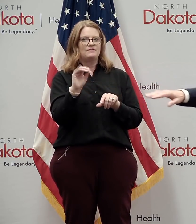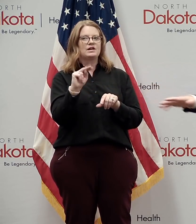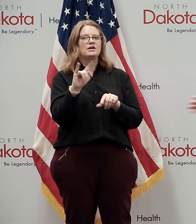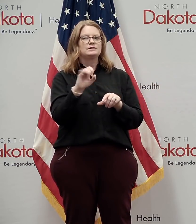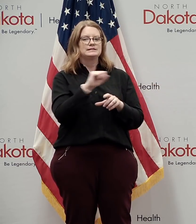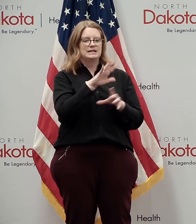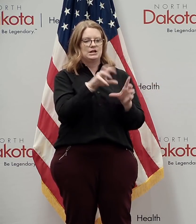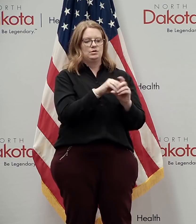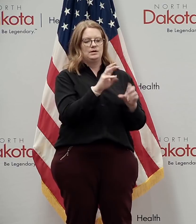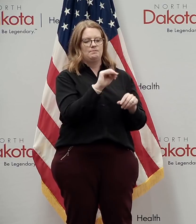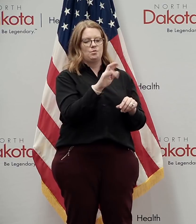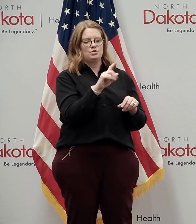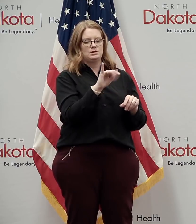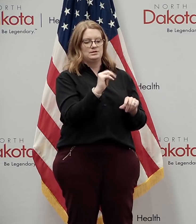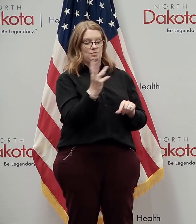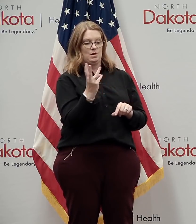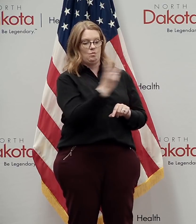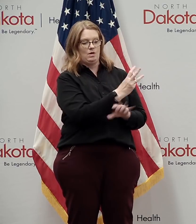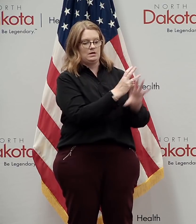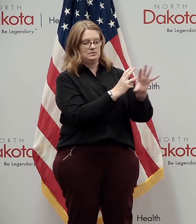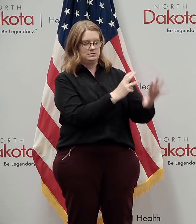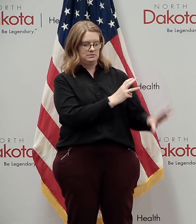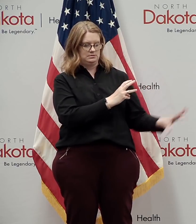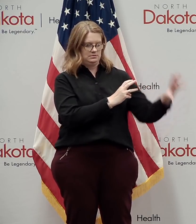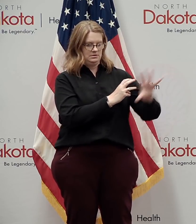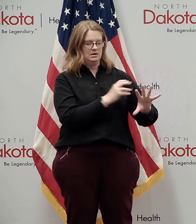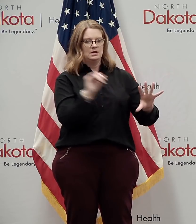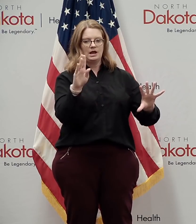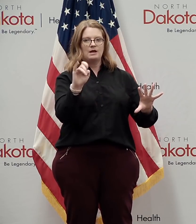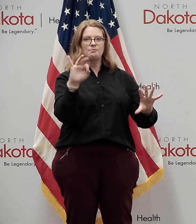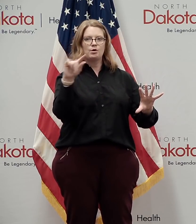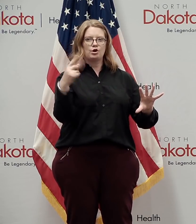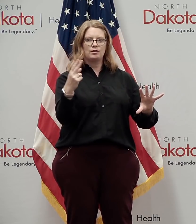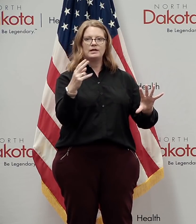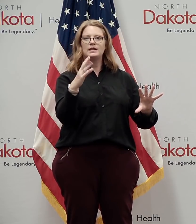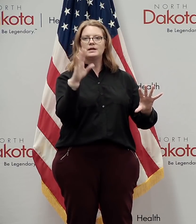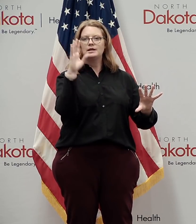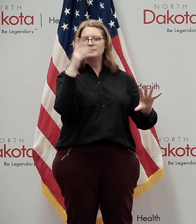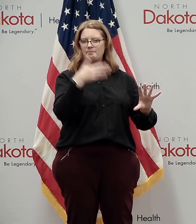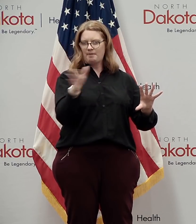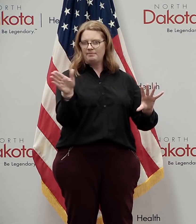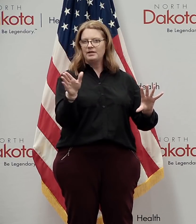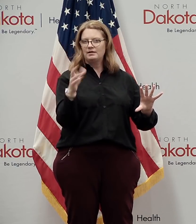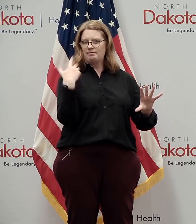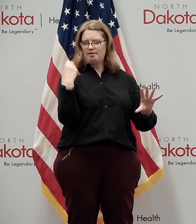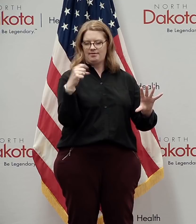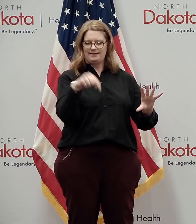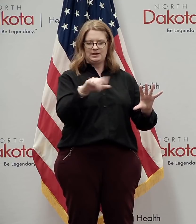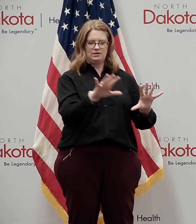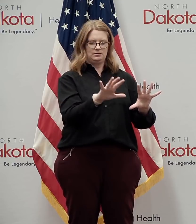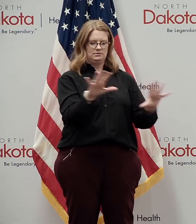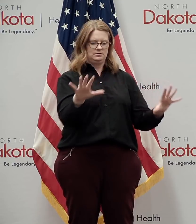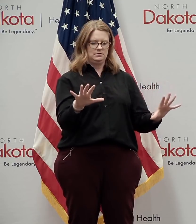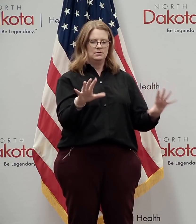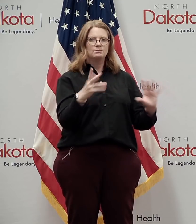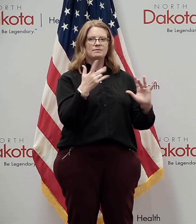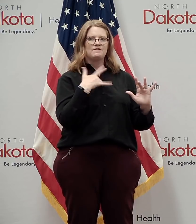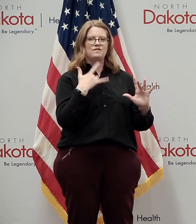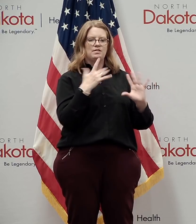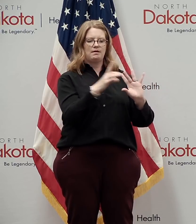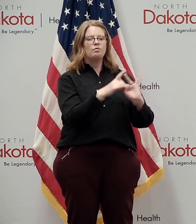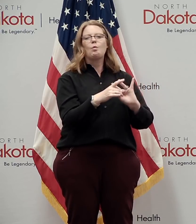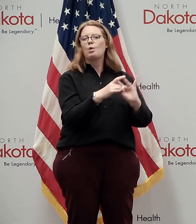Morton going west, and we've got the Burley, Bismarck, public health here. We think the coordination is